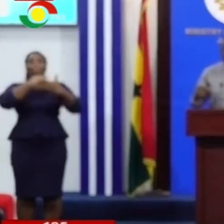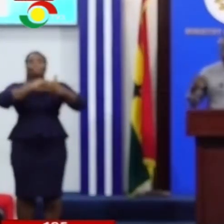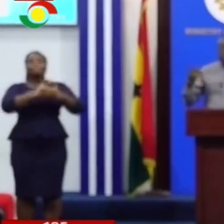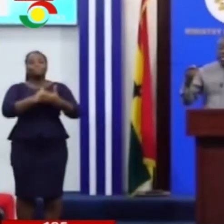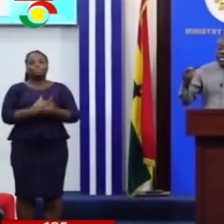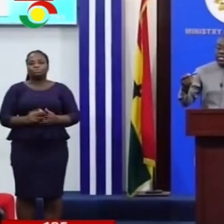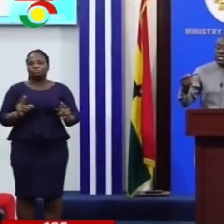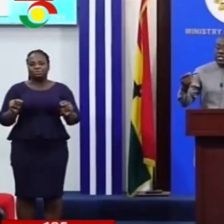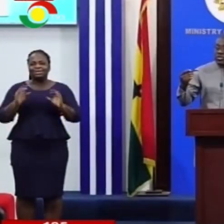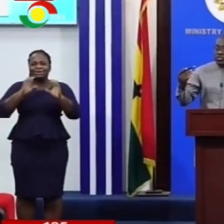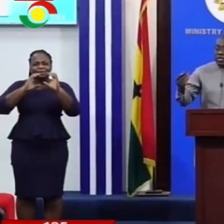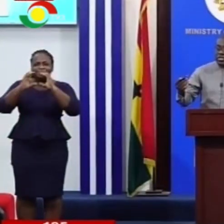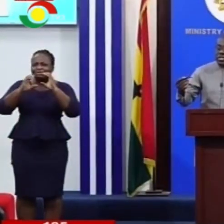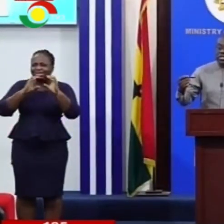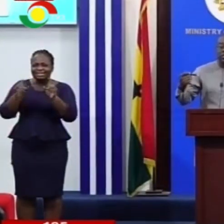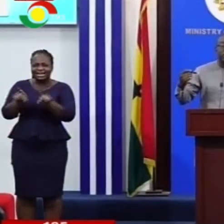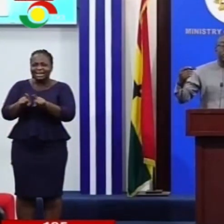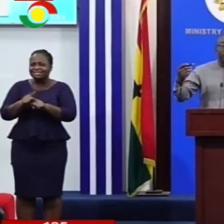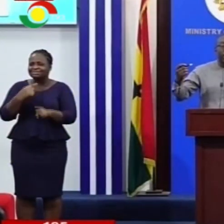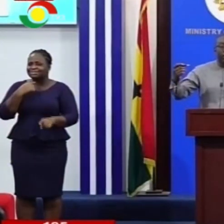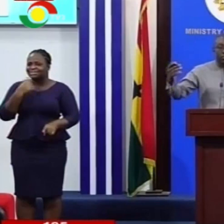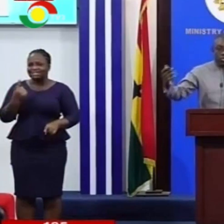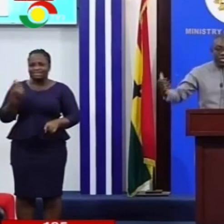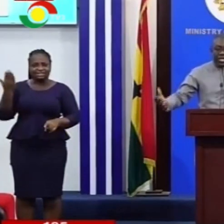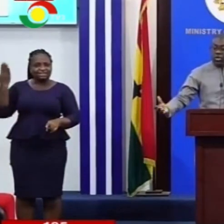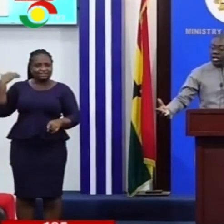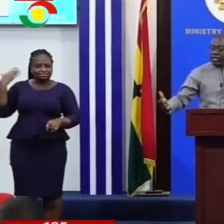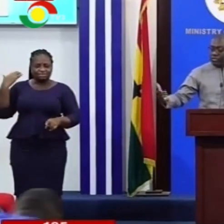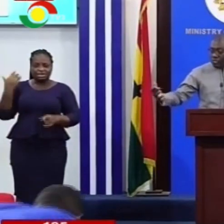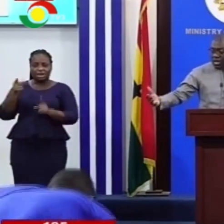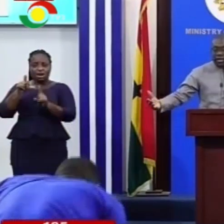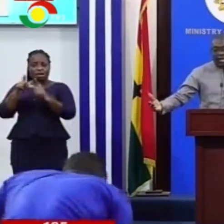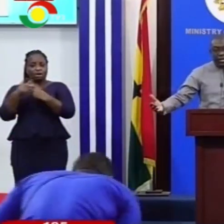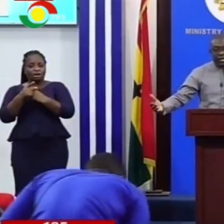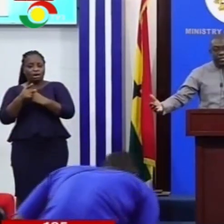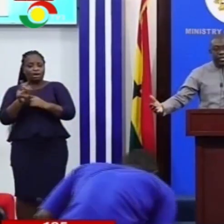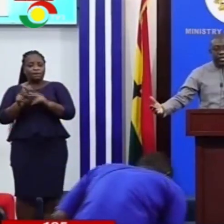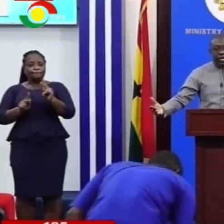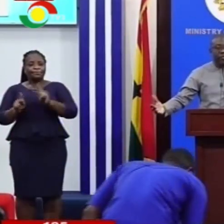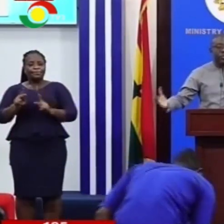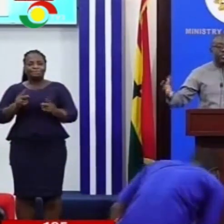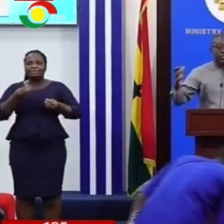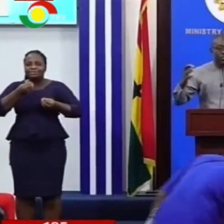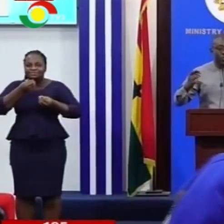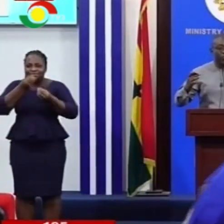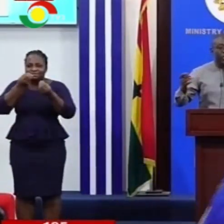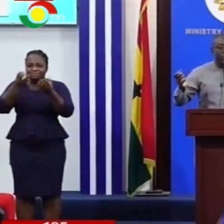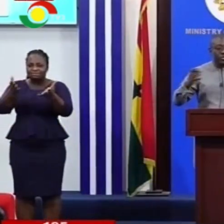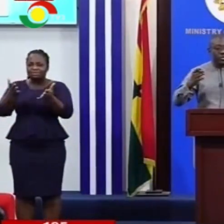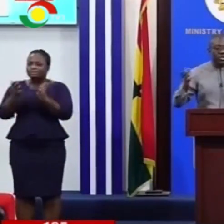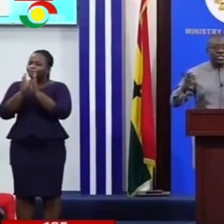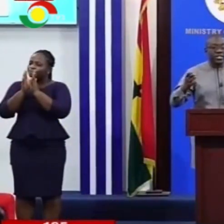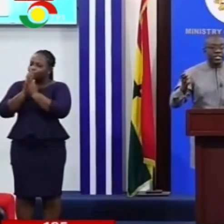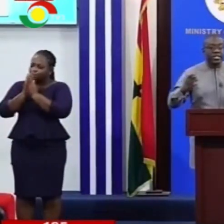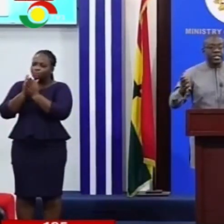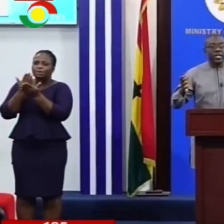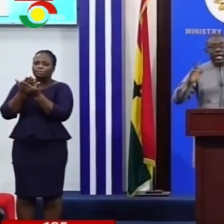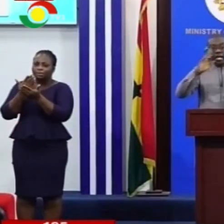the communication, as we've mentioned, those are the local level who are giving information. We pray them to liaise